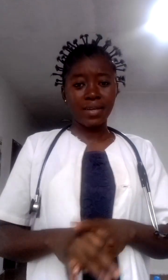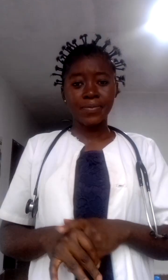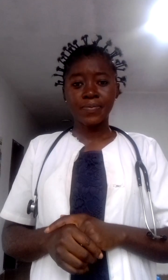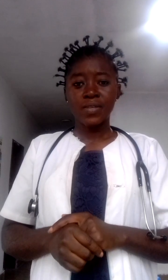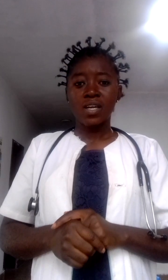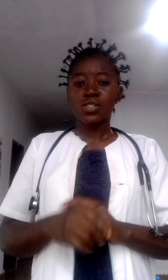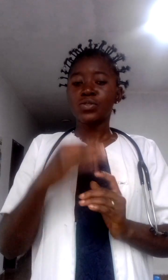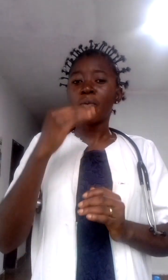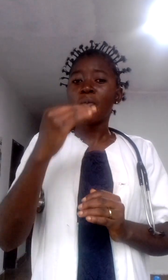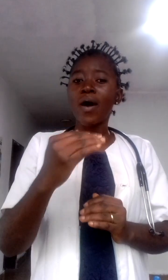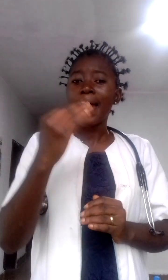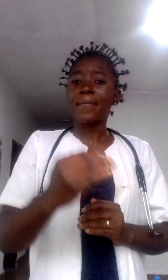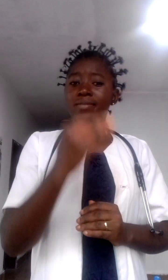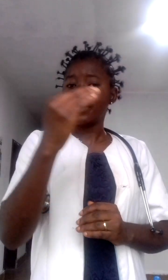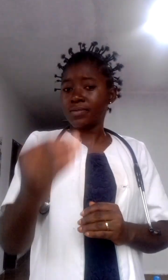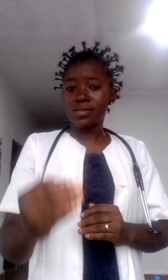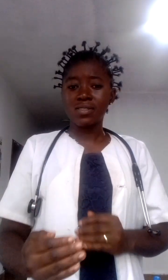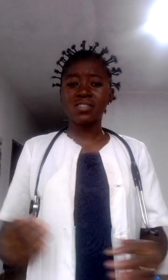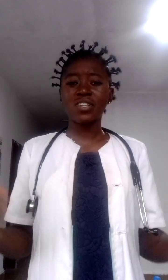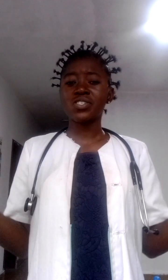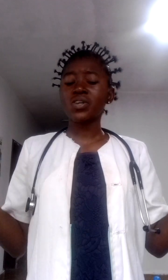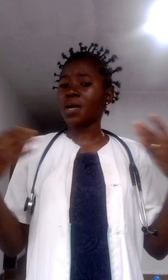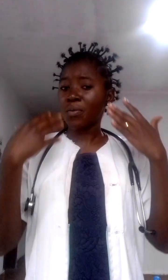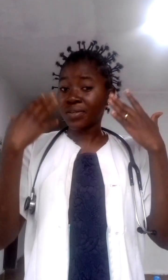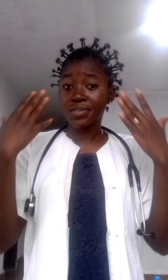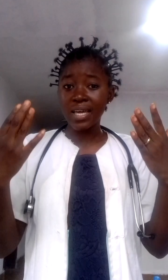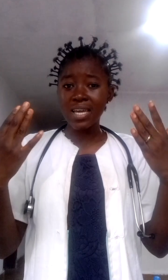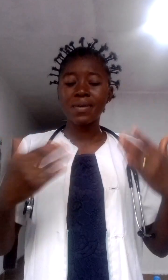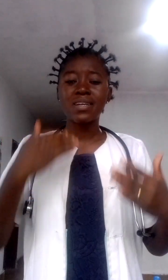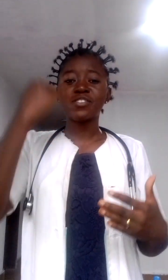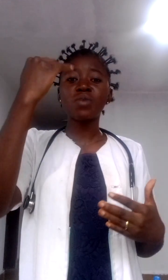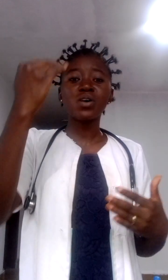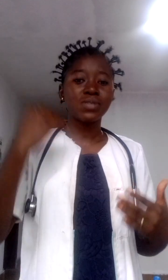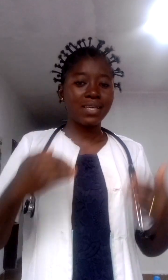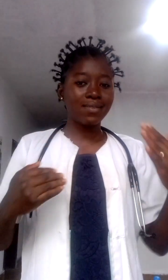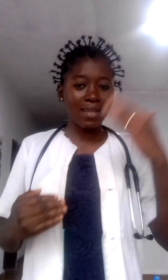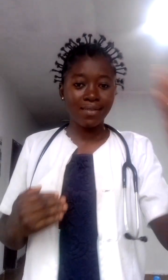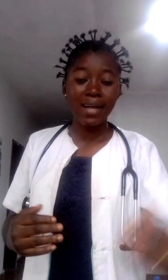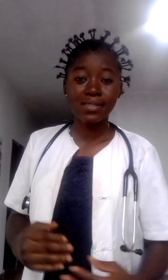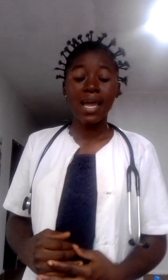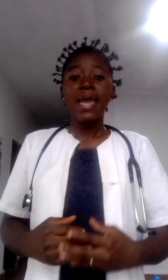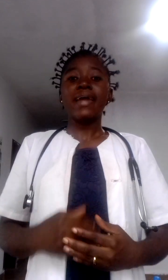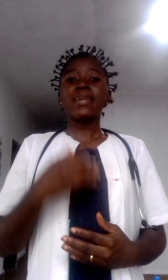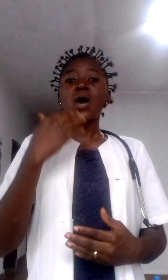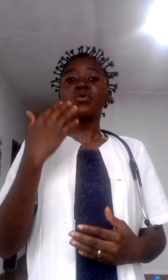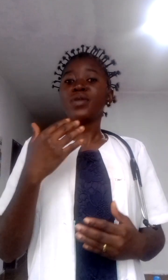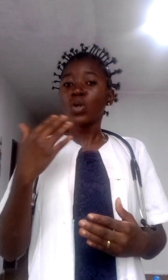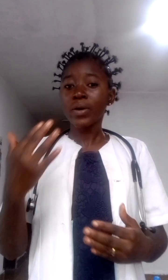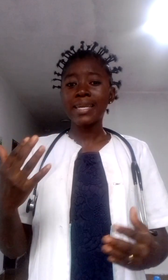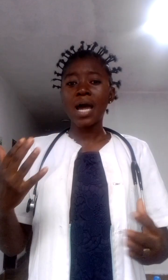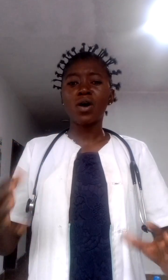further to know more about this measles. It's not just all about what you think, but there is more to it than that. And now we'll be looking about